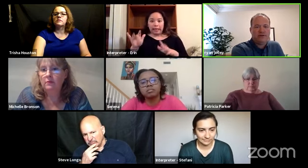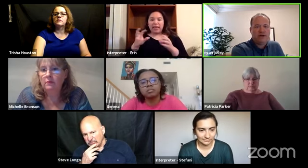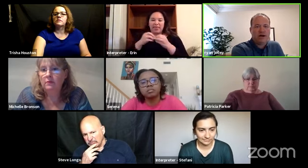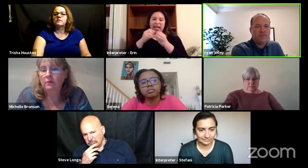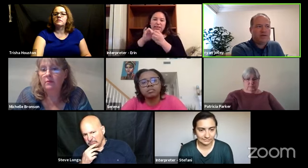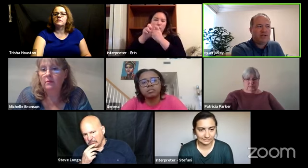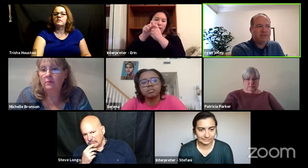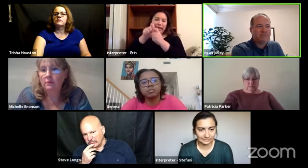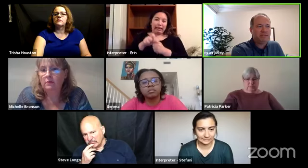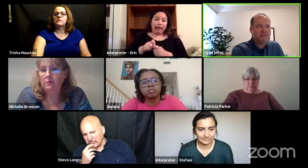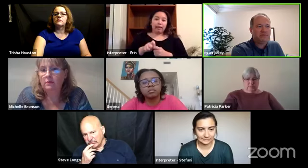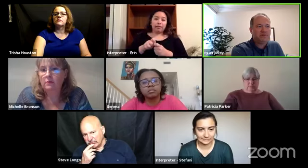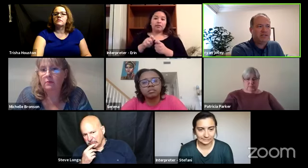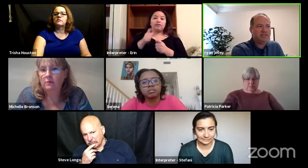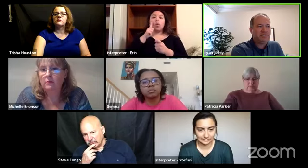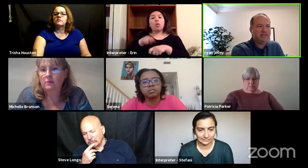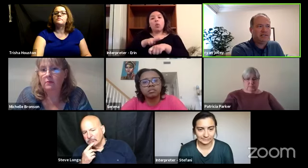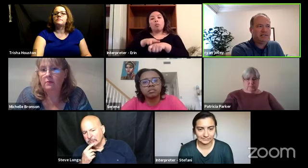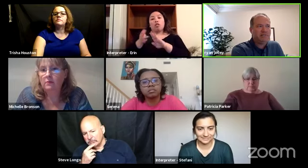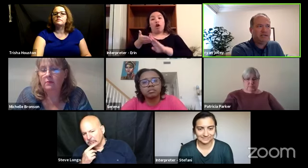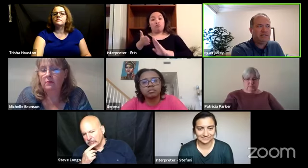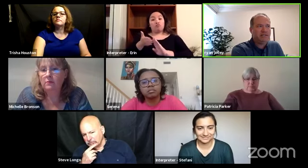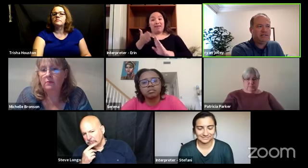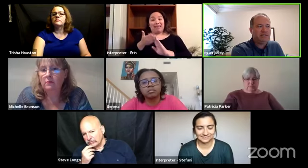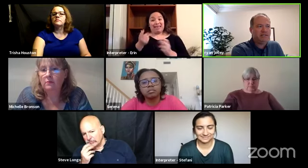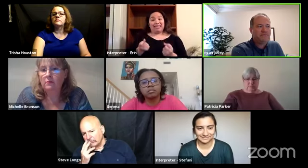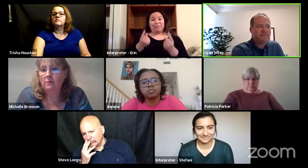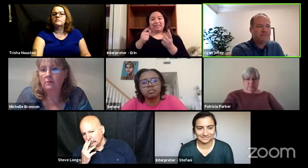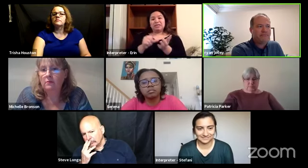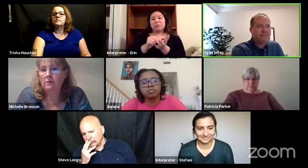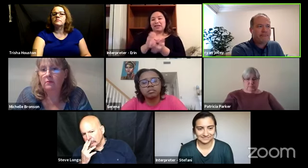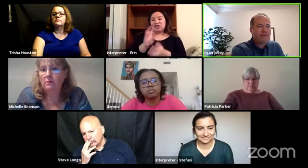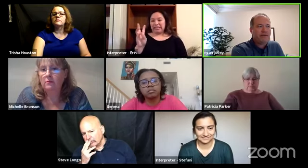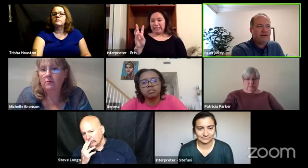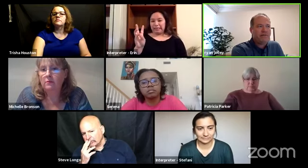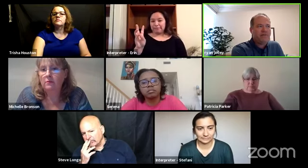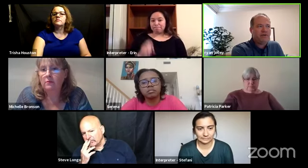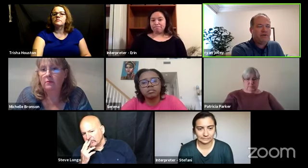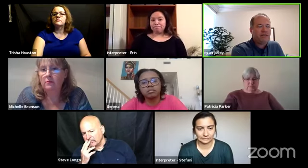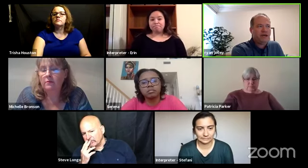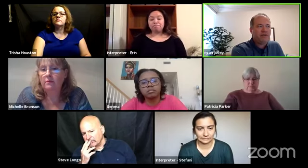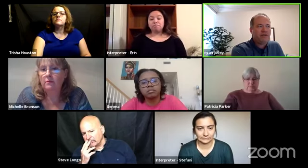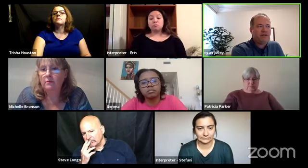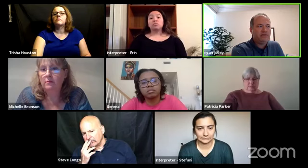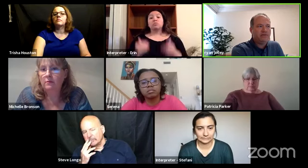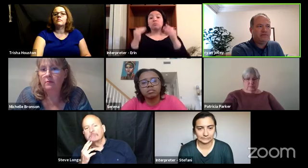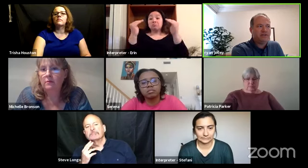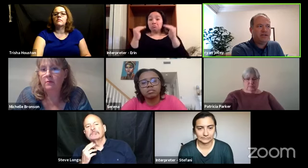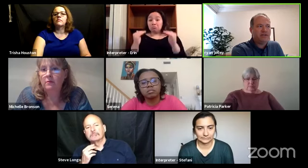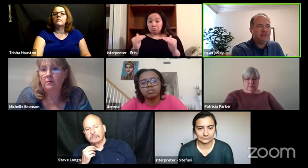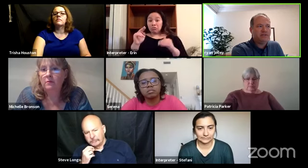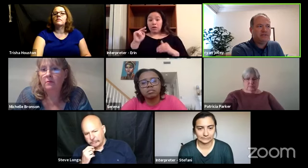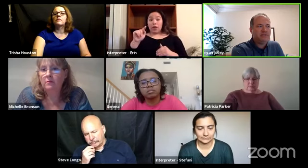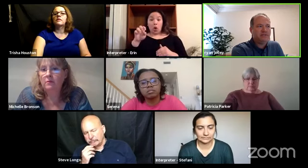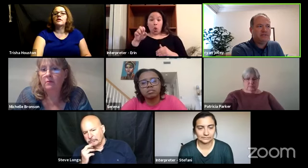normal operating expenses for the agency, and that's on page 6. Following that are the notes to the financial statements. This